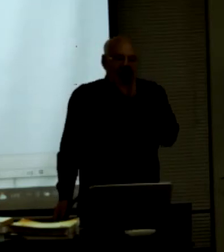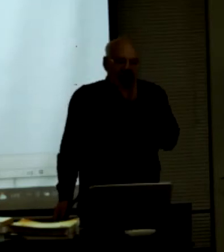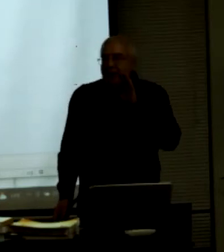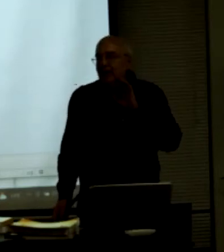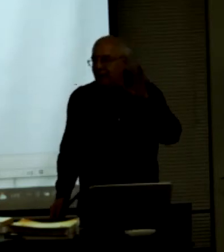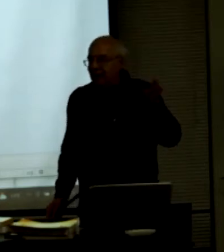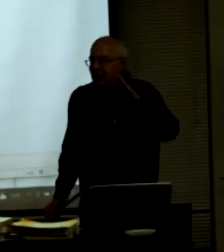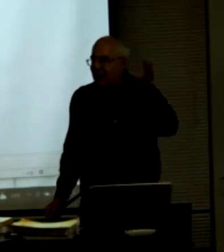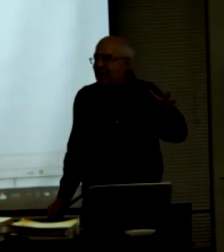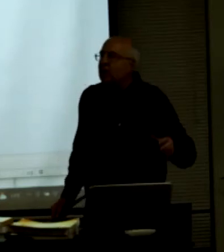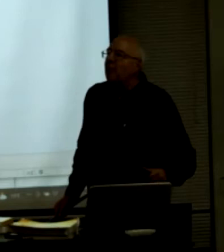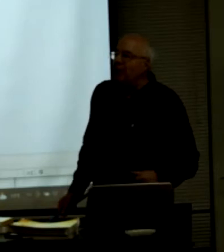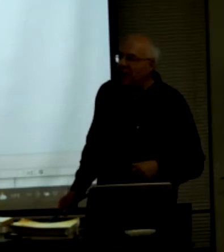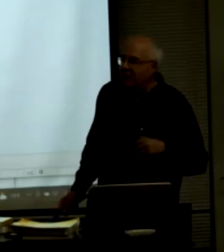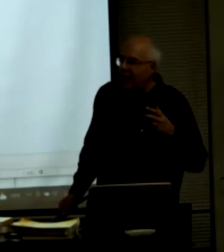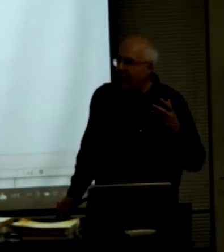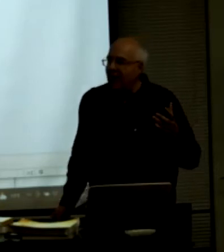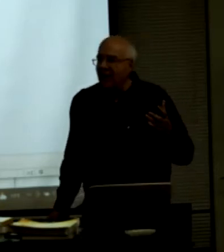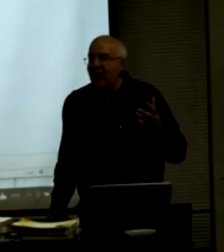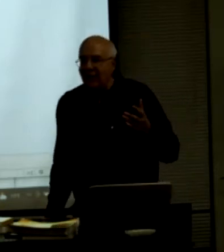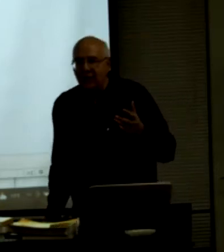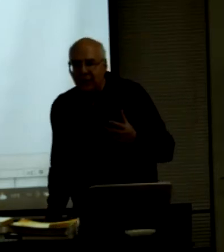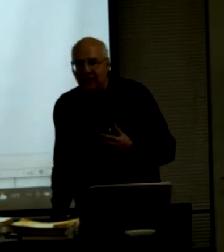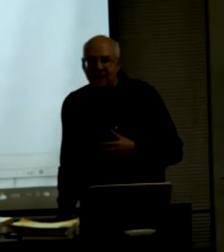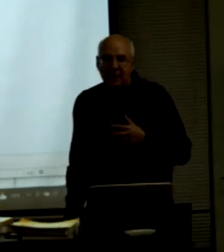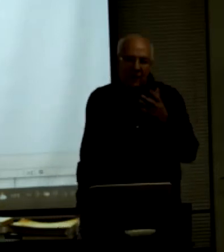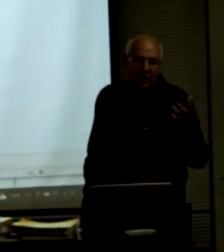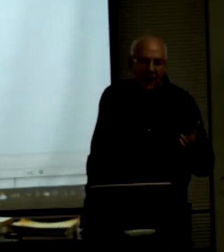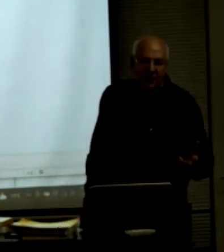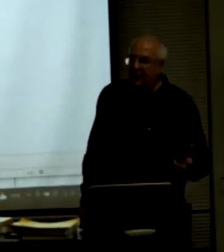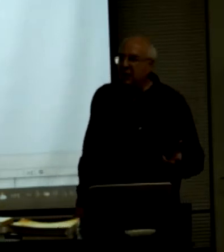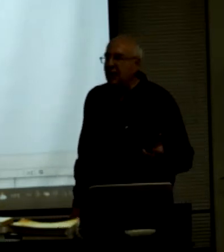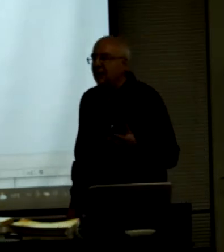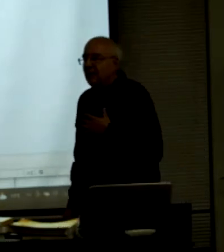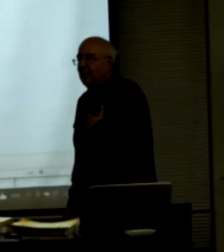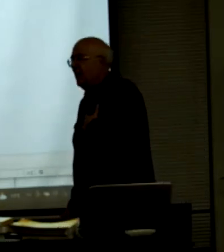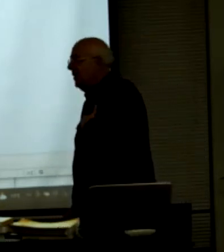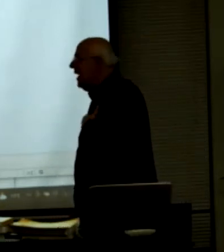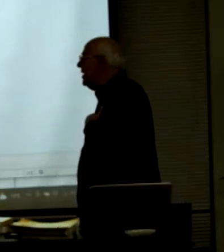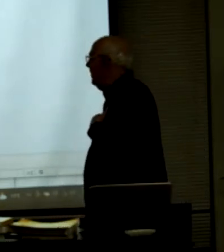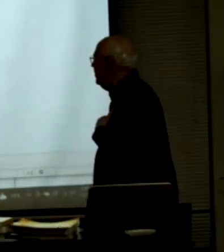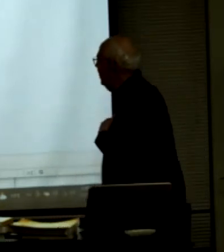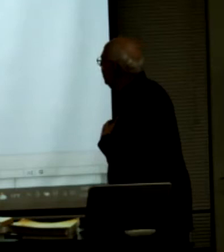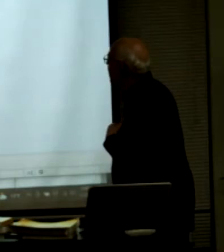my, the interpreter on Saturday Night Live, which some of you may not have seen. I'm maybe dating myself, but that's